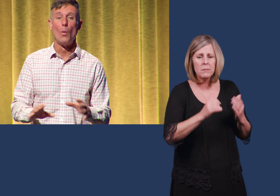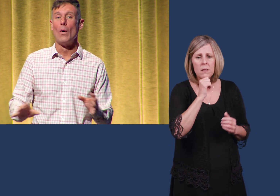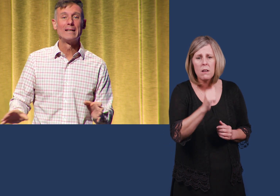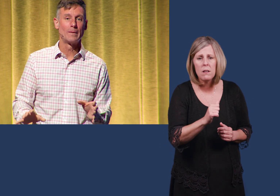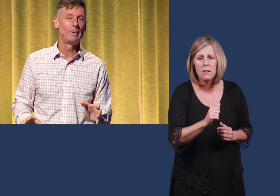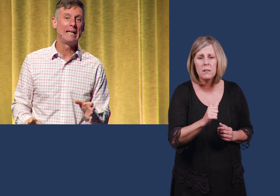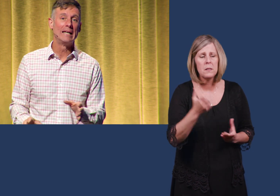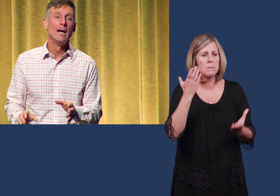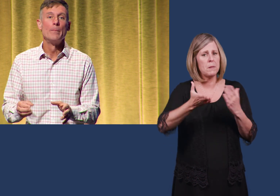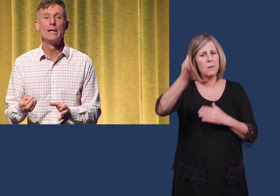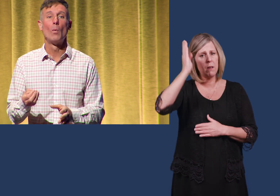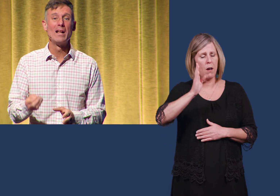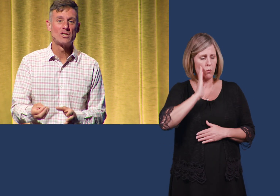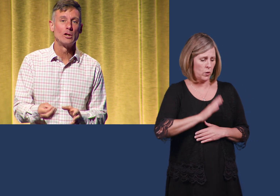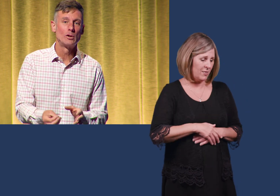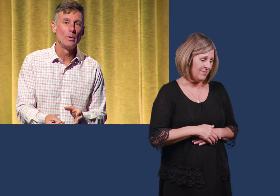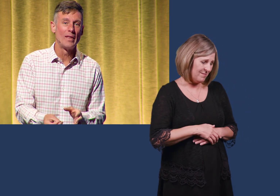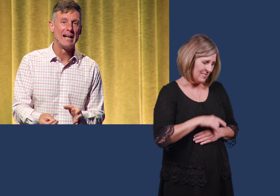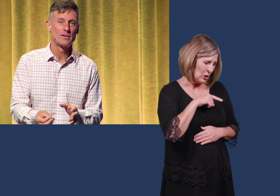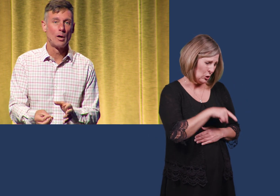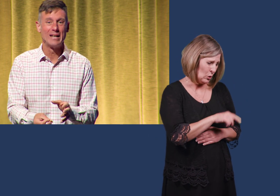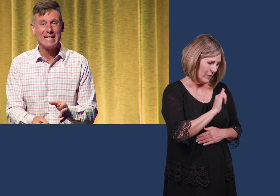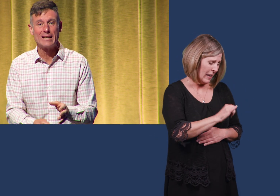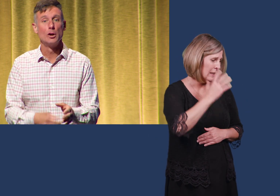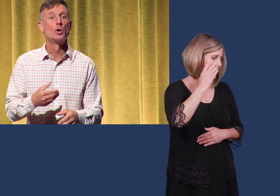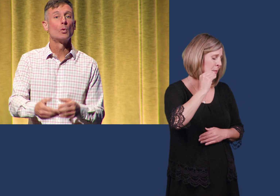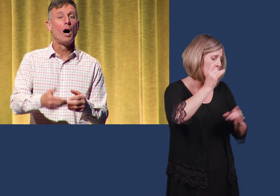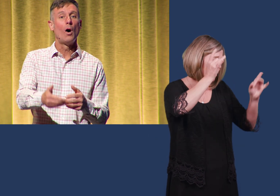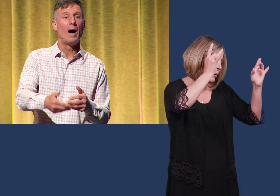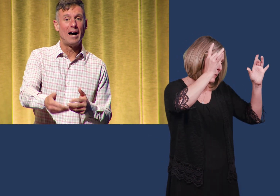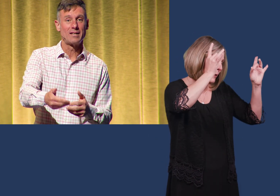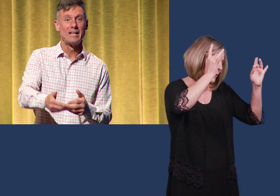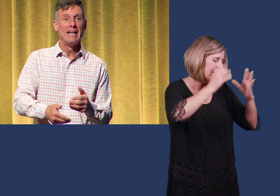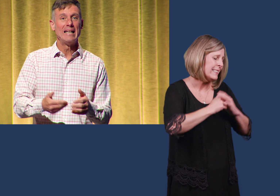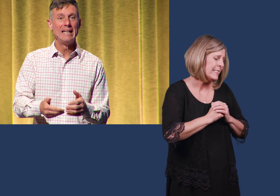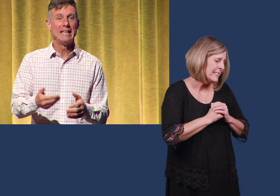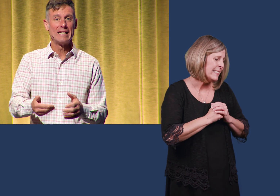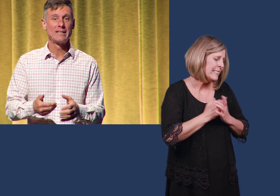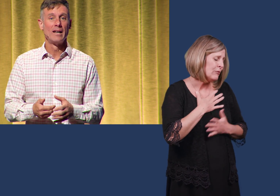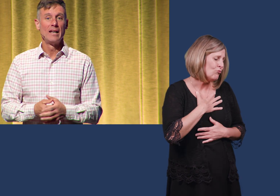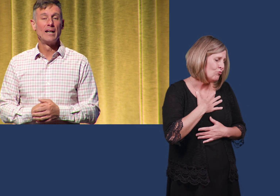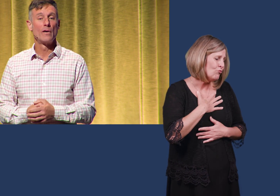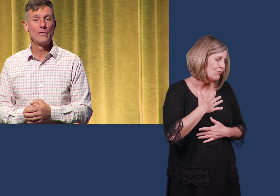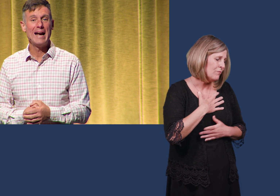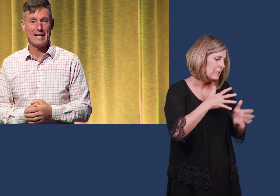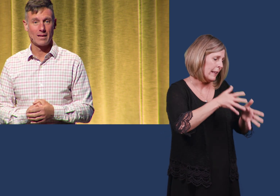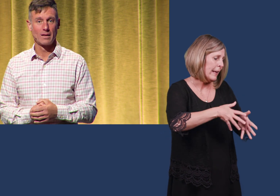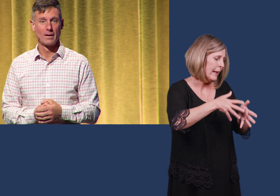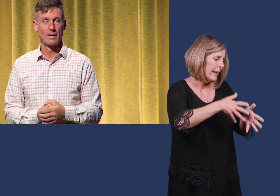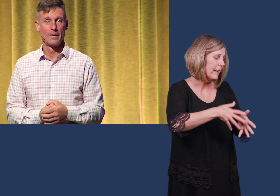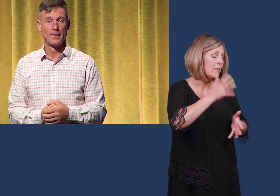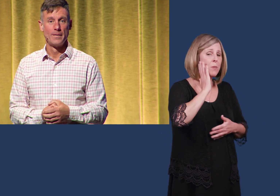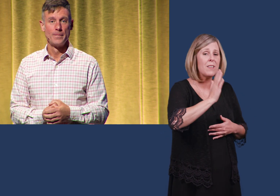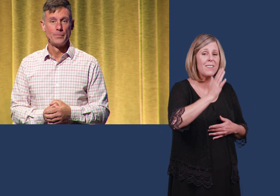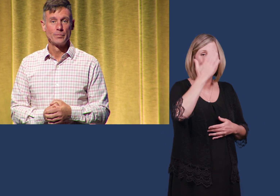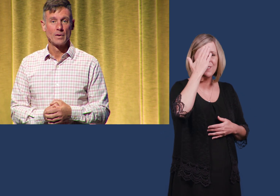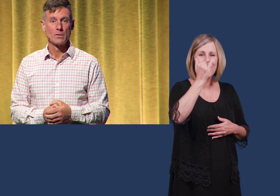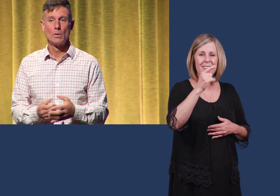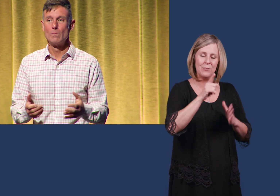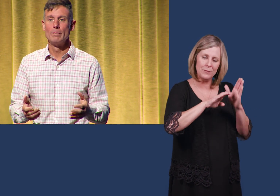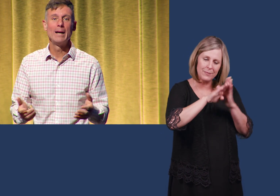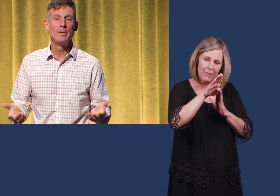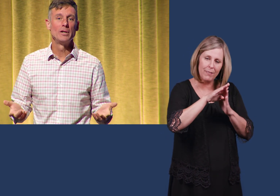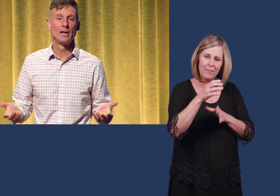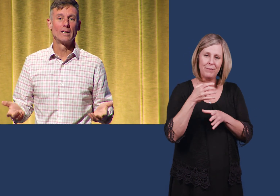we don't want to be, but he wants to do that so that he can grow us in our faith?